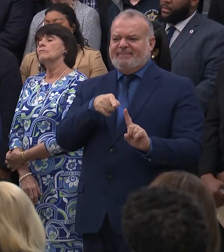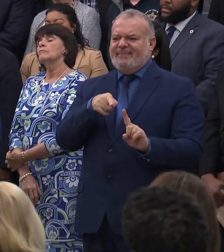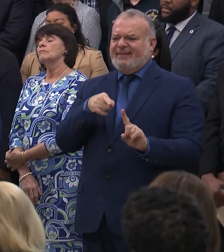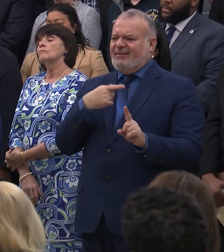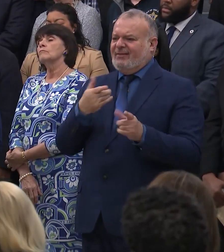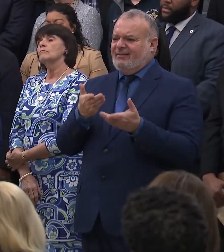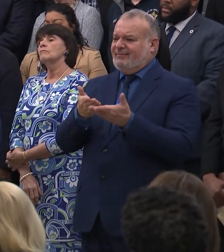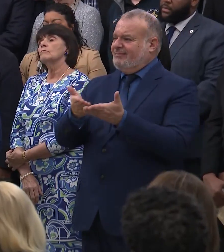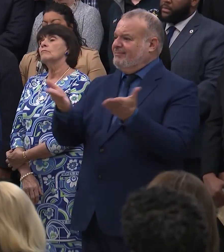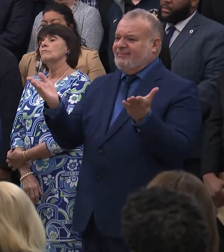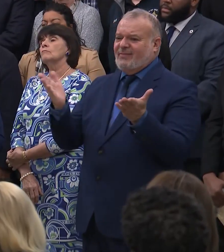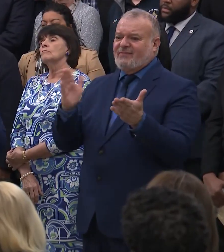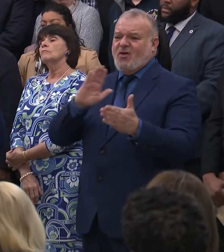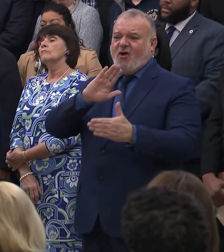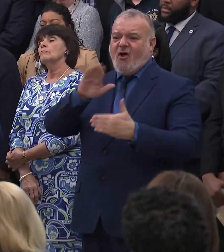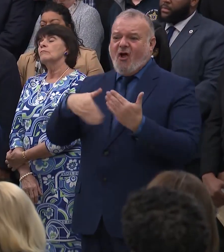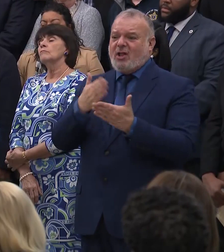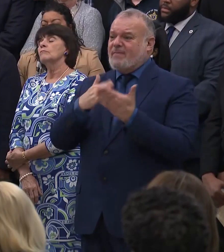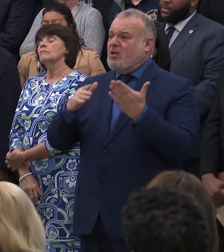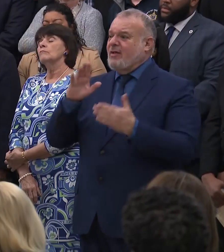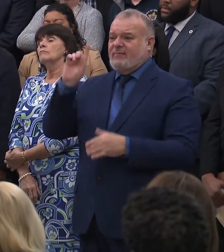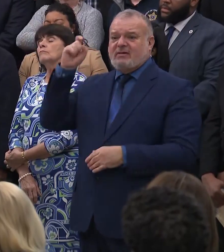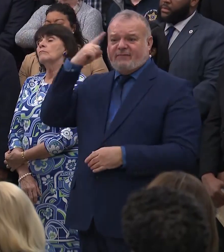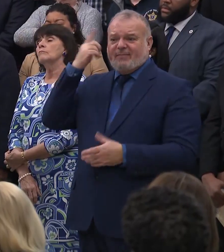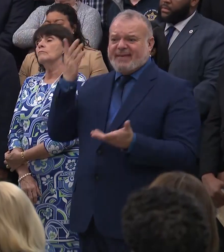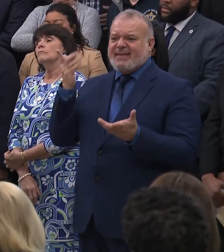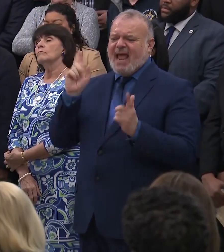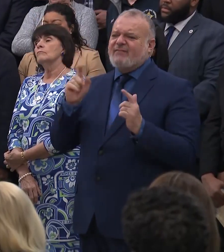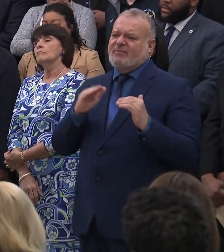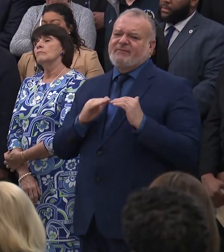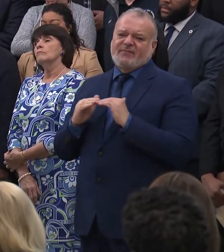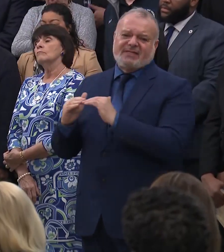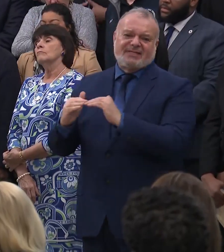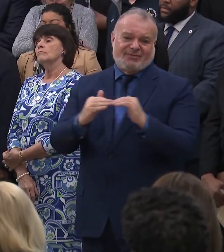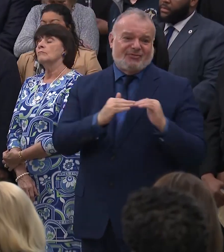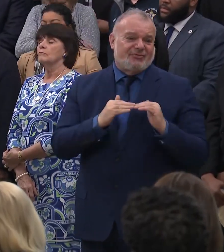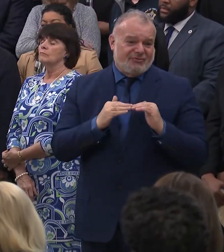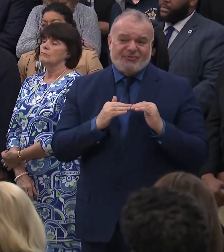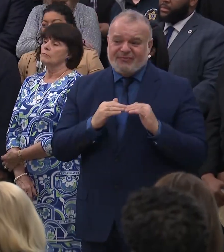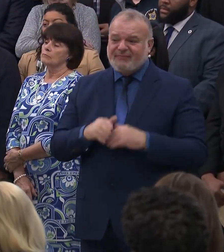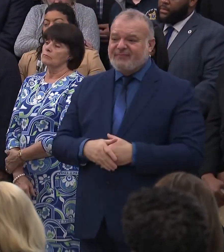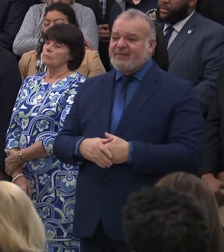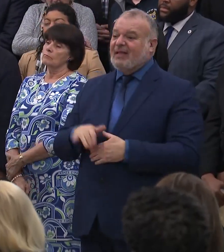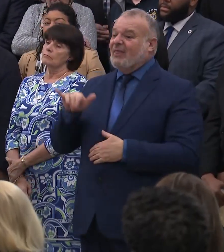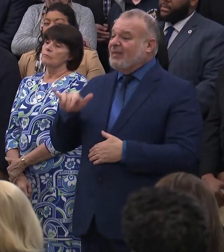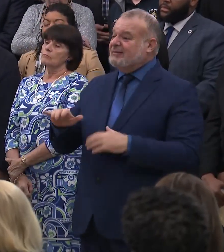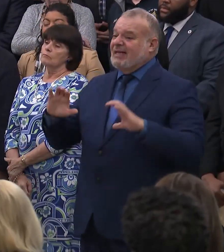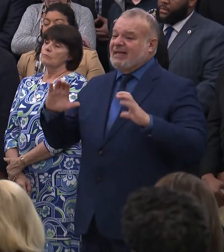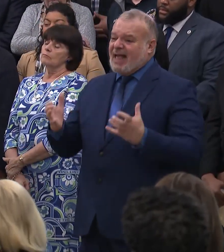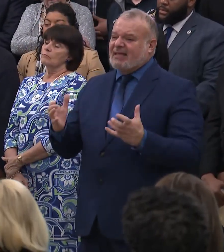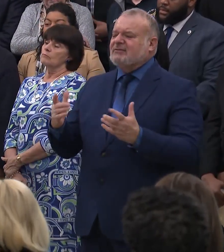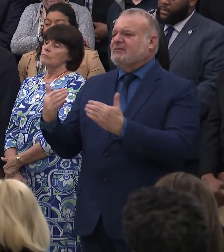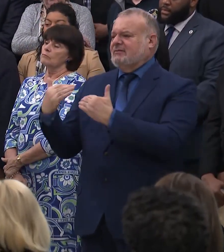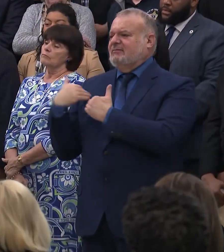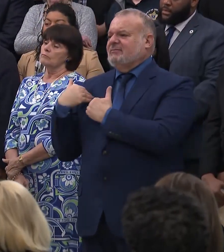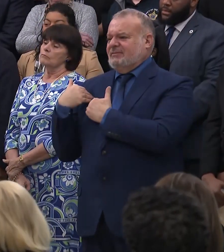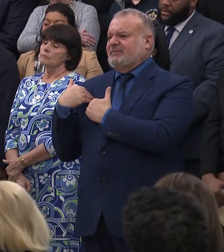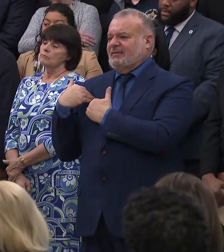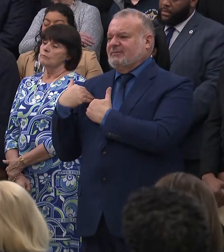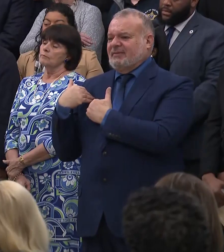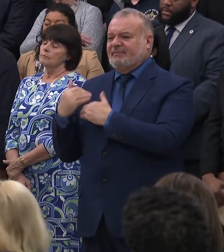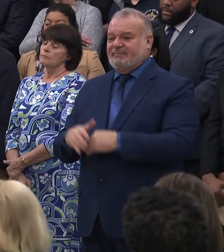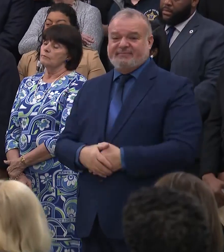for and find ways and work together collectively, because this is about collective accountability, on the steps we